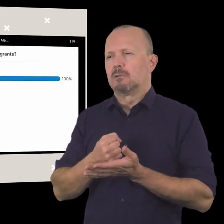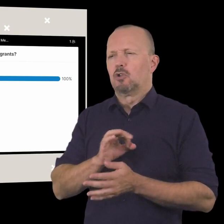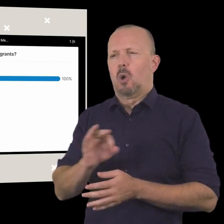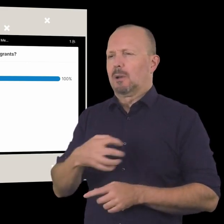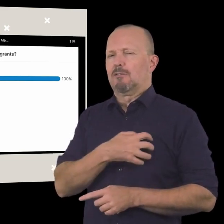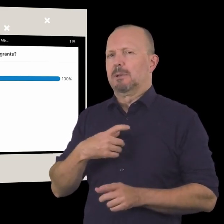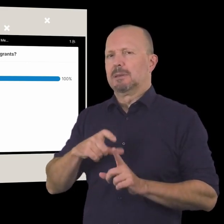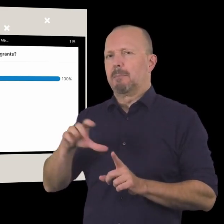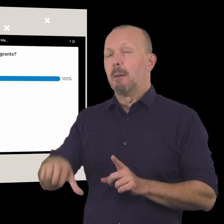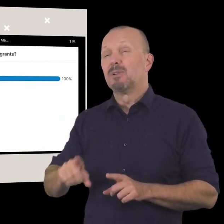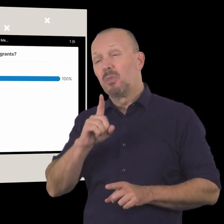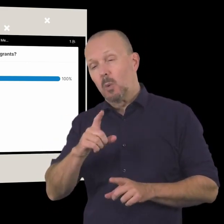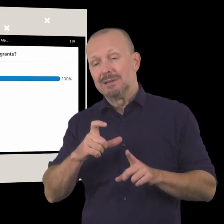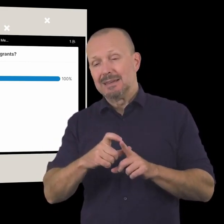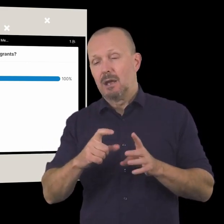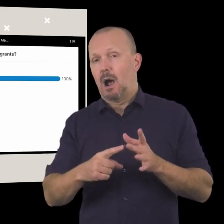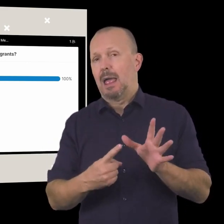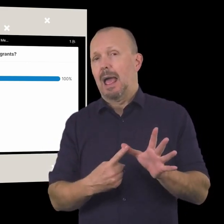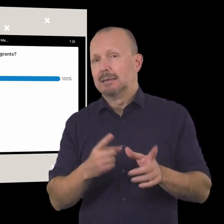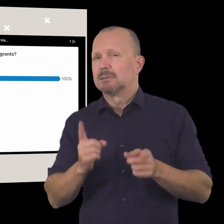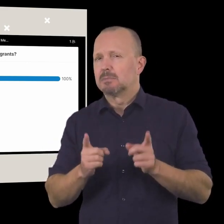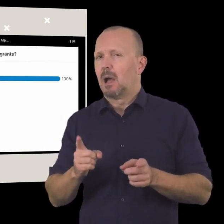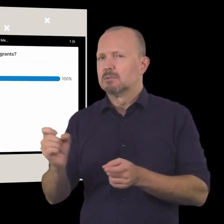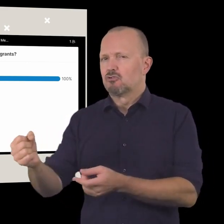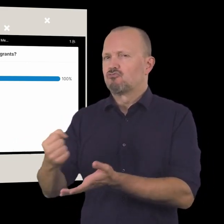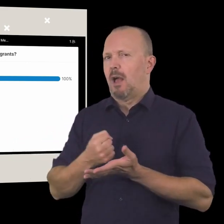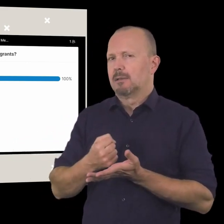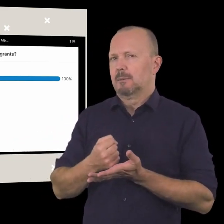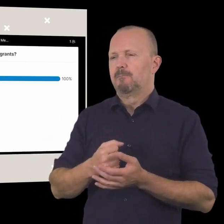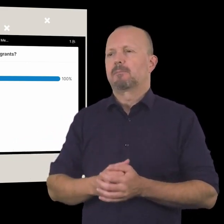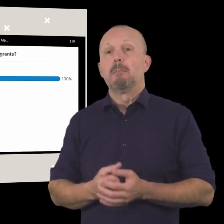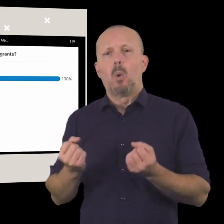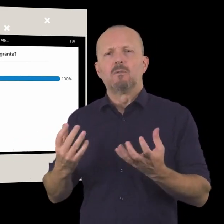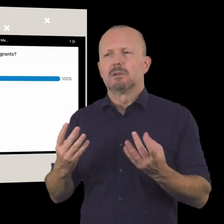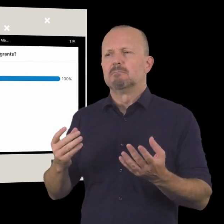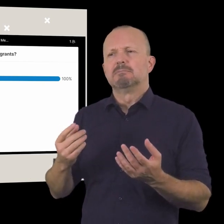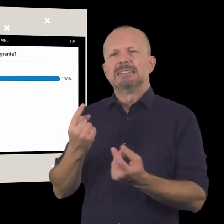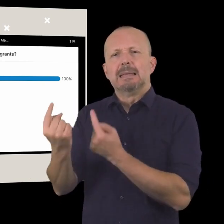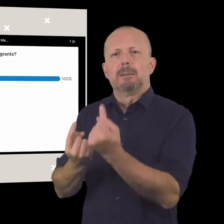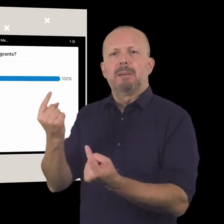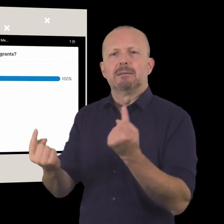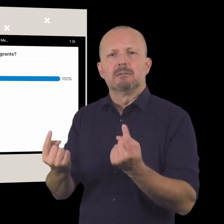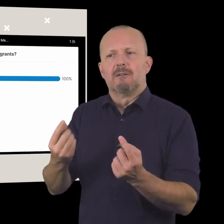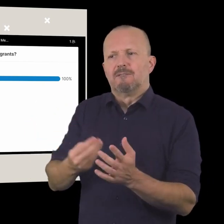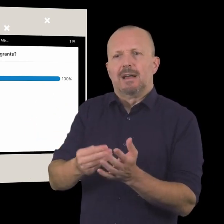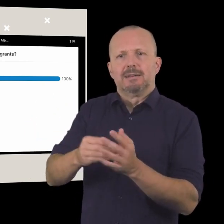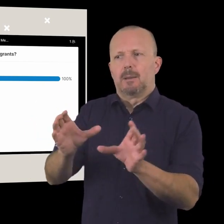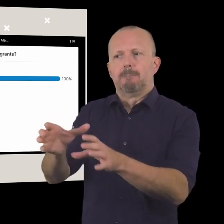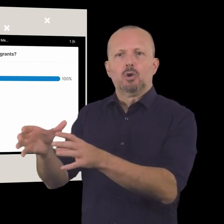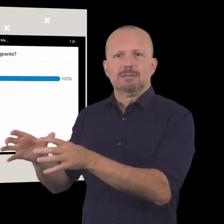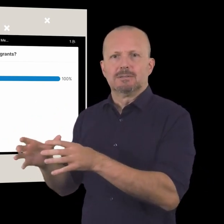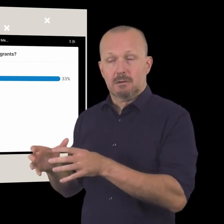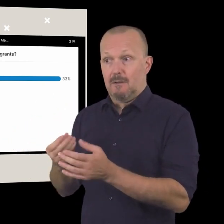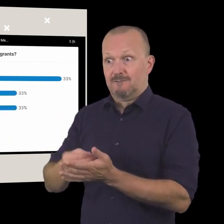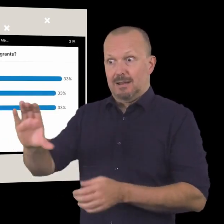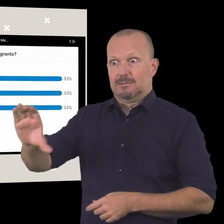of a cross over here and that dia also provides grants uh so your organization applies to funding bodies to us sorry